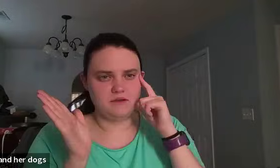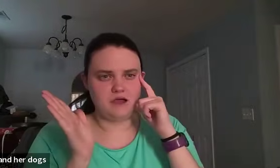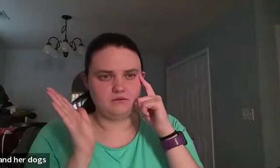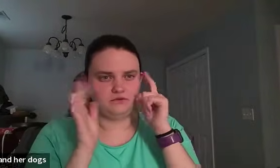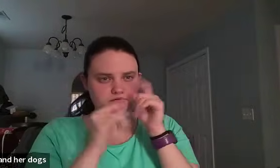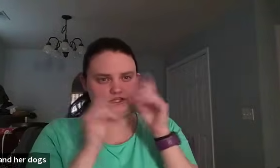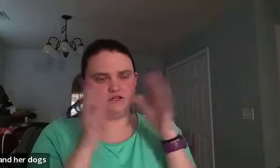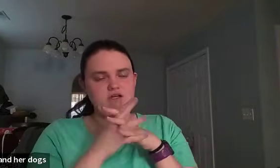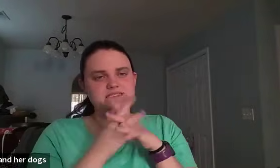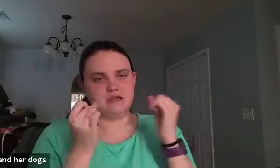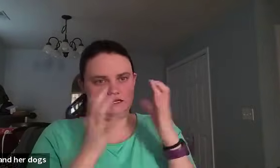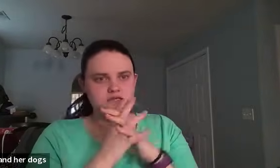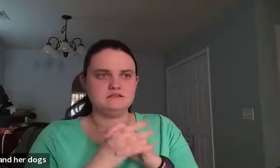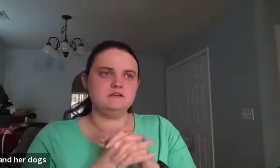about how you're visually going to sign it.